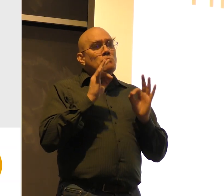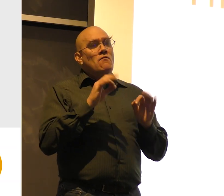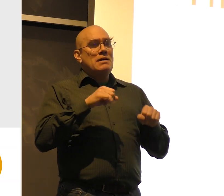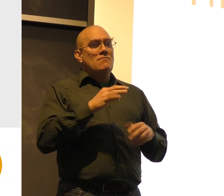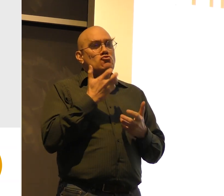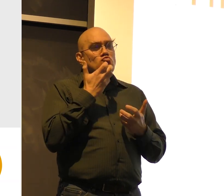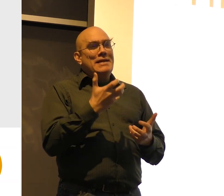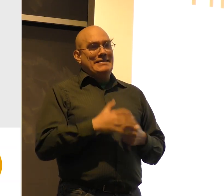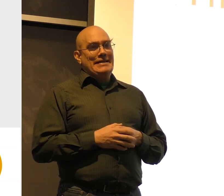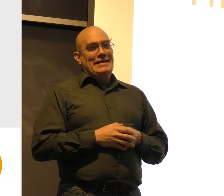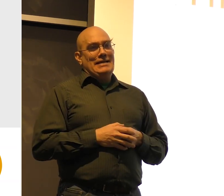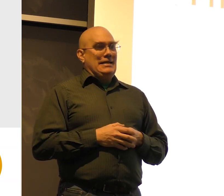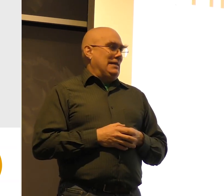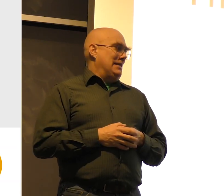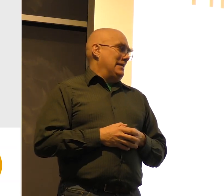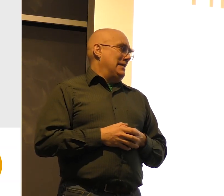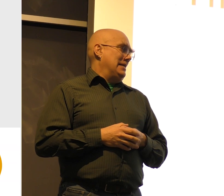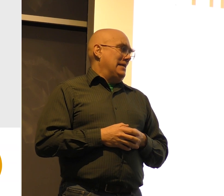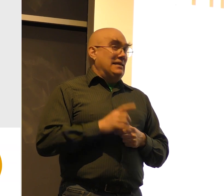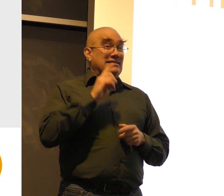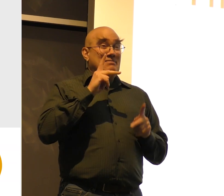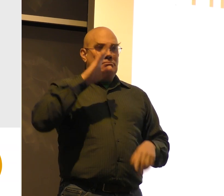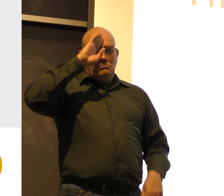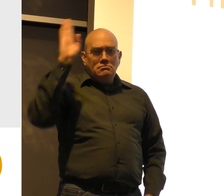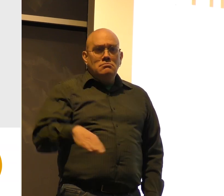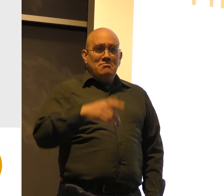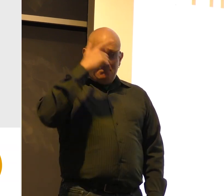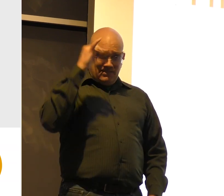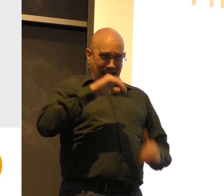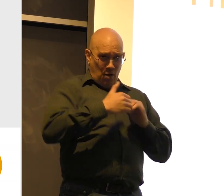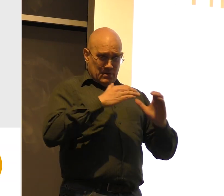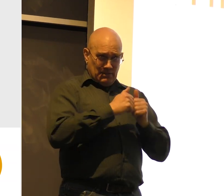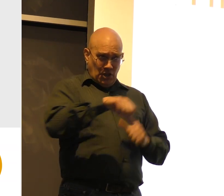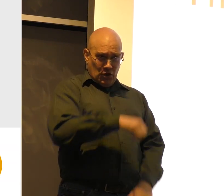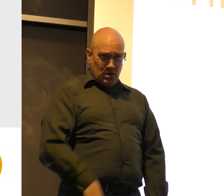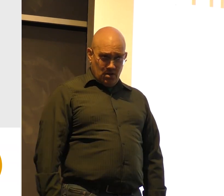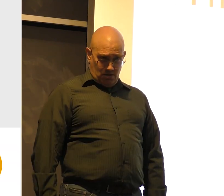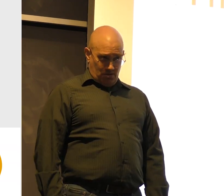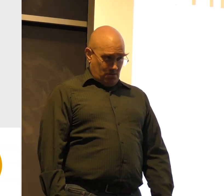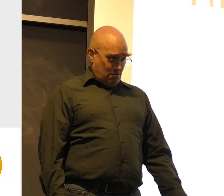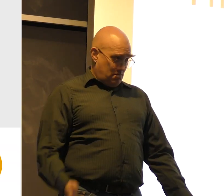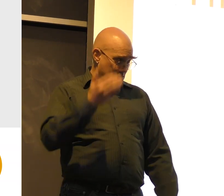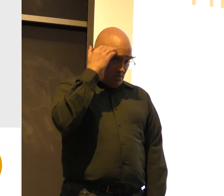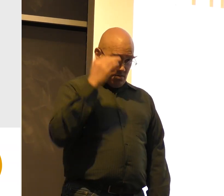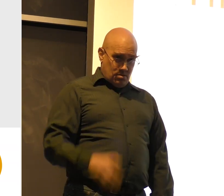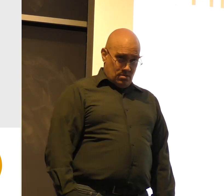deaf people were perfectly able to scream. Deaf people knew how to scream because that's how we communicated with each